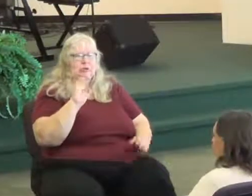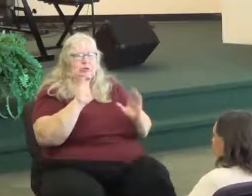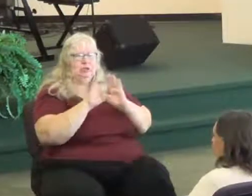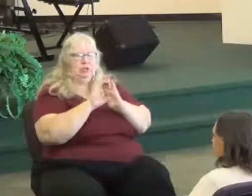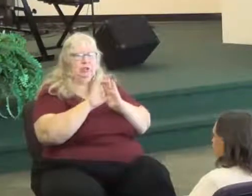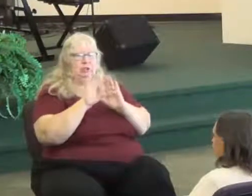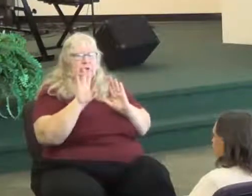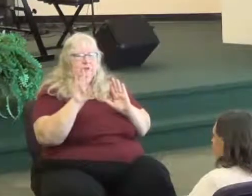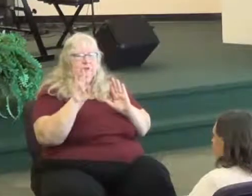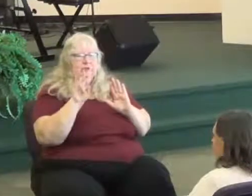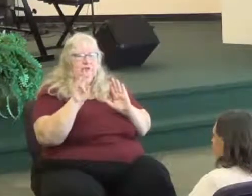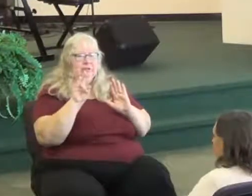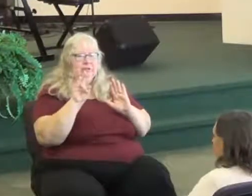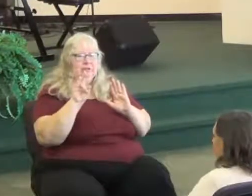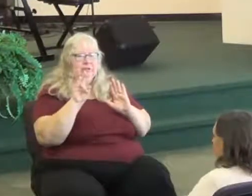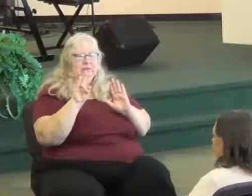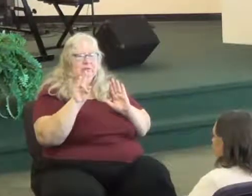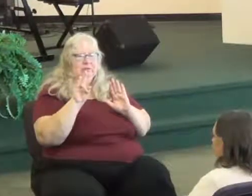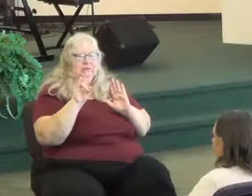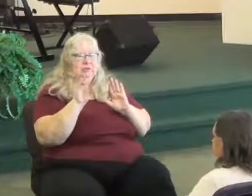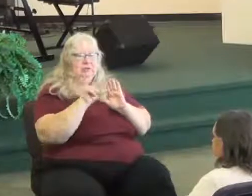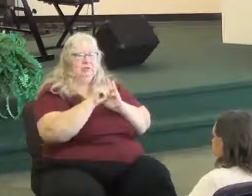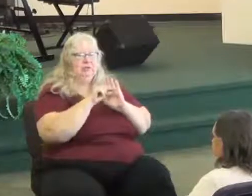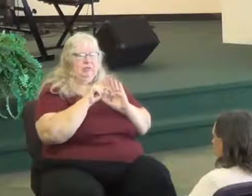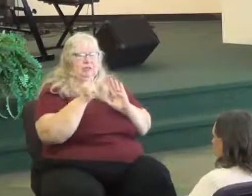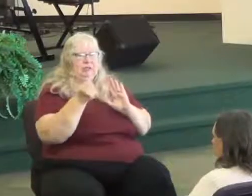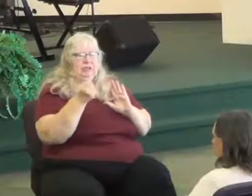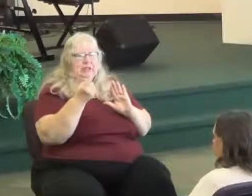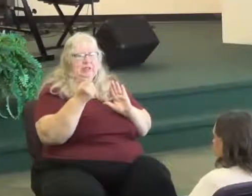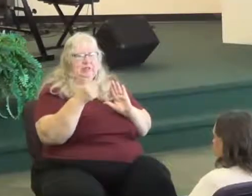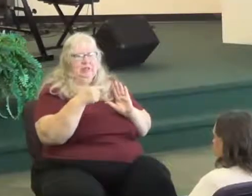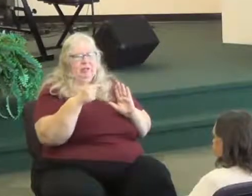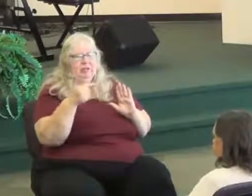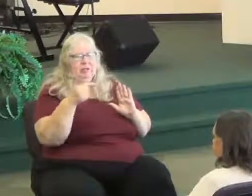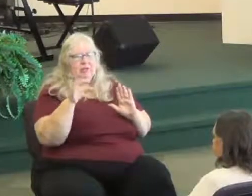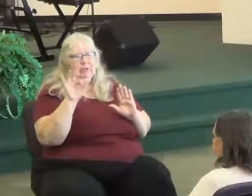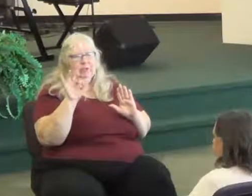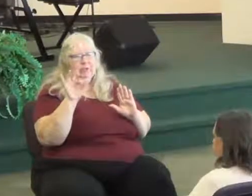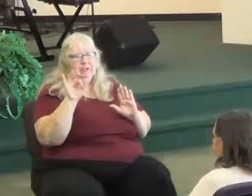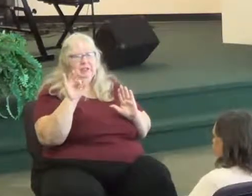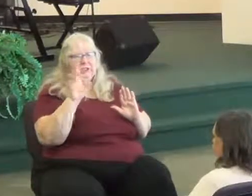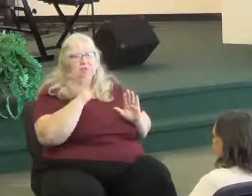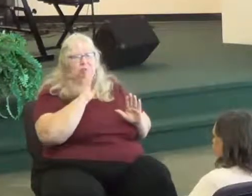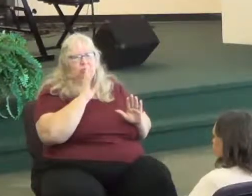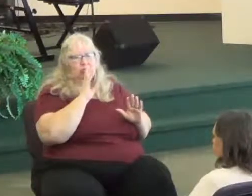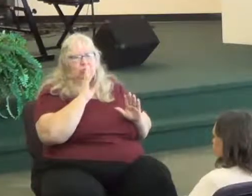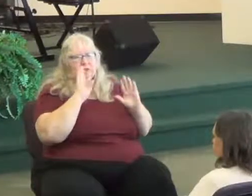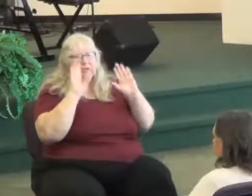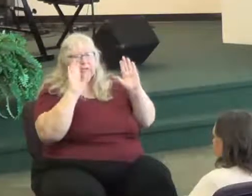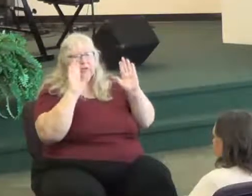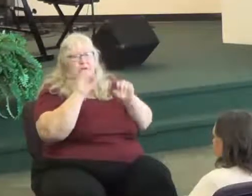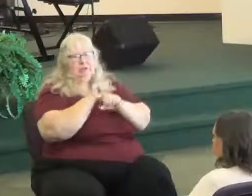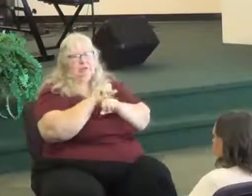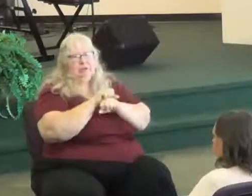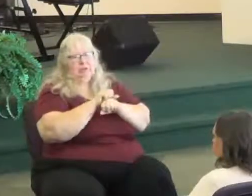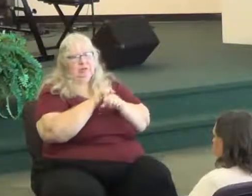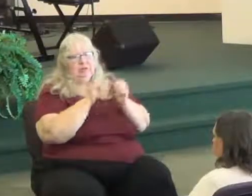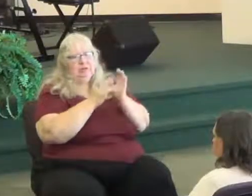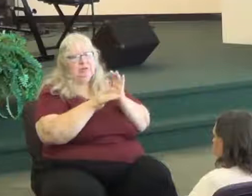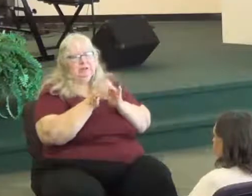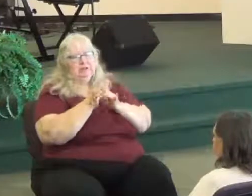turn there. We're going to be in Luke chapter 17, verses 11 through 19 today. And I want to talk about the miracle of Jesus healing 10